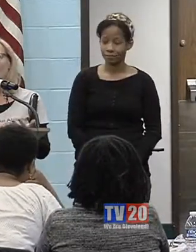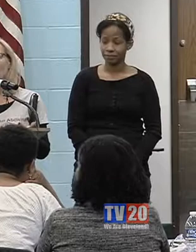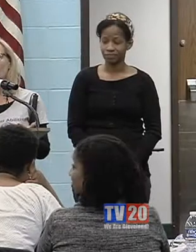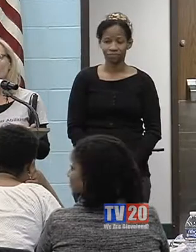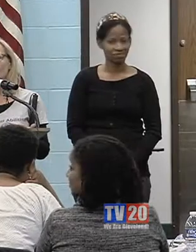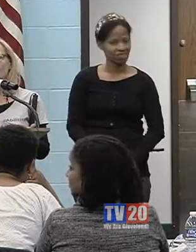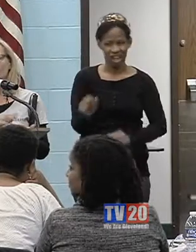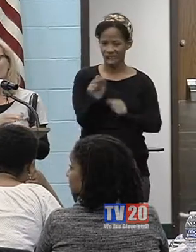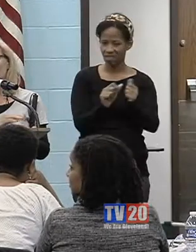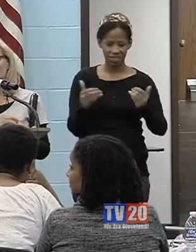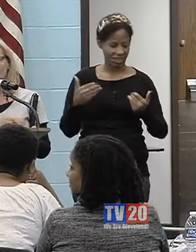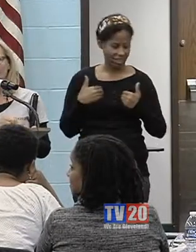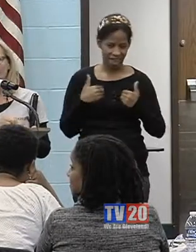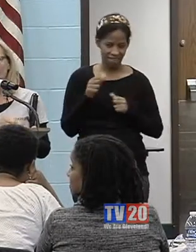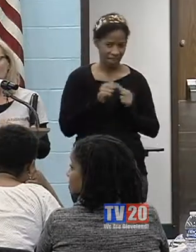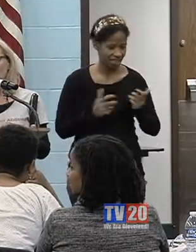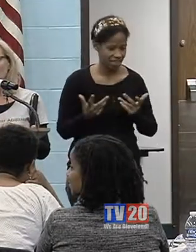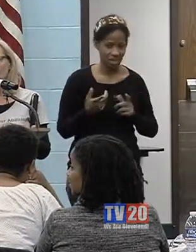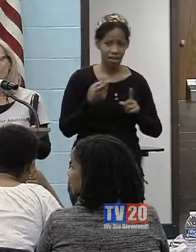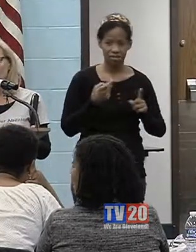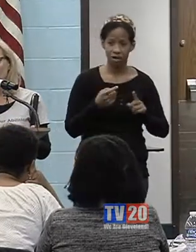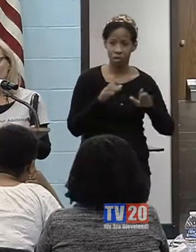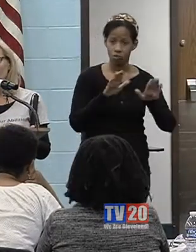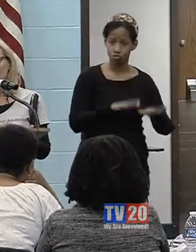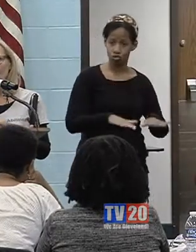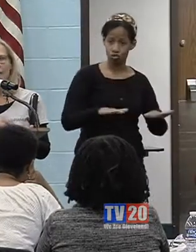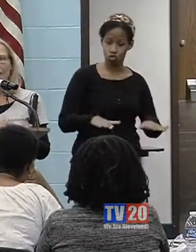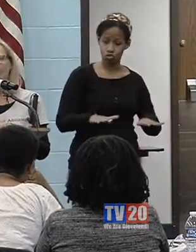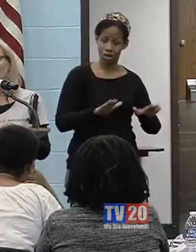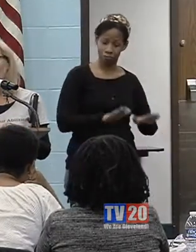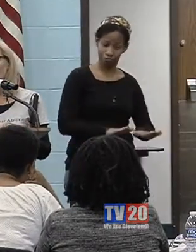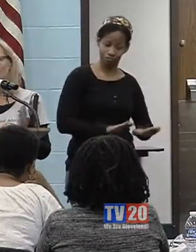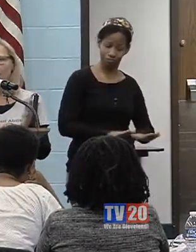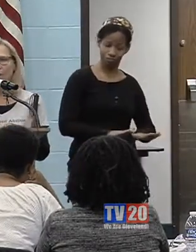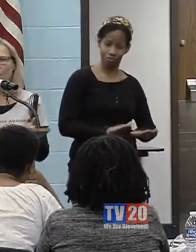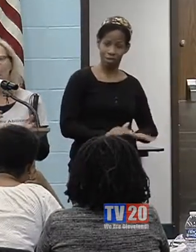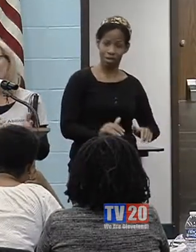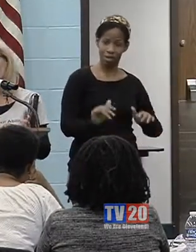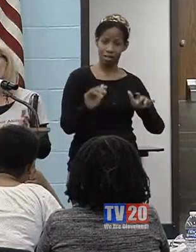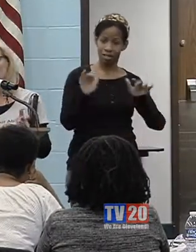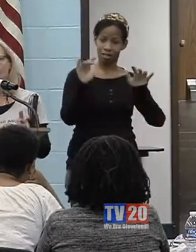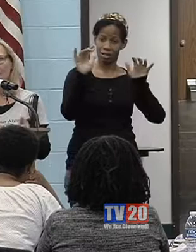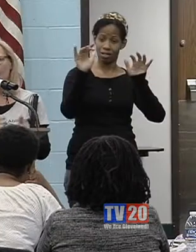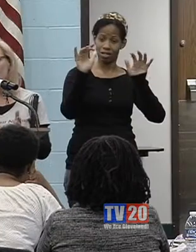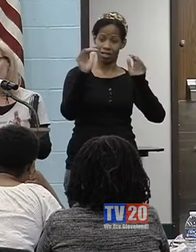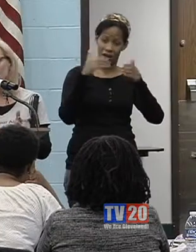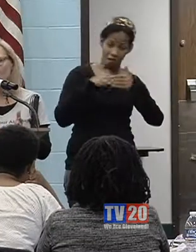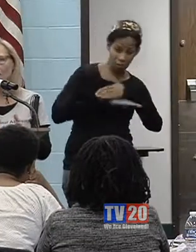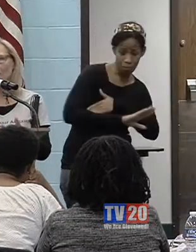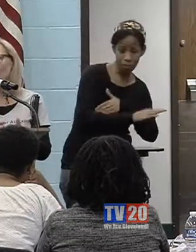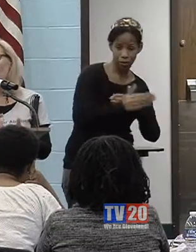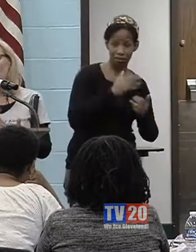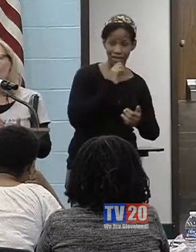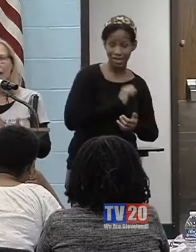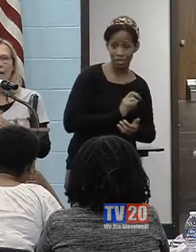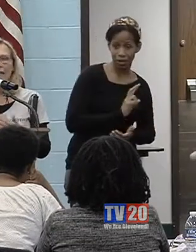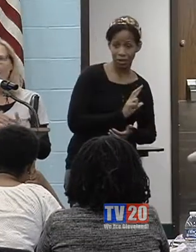we have everything from children's services, early intervention, birth to 3 years, at